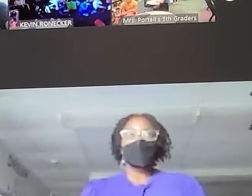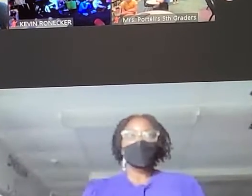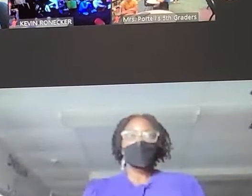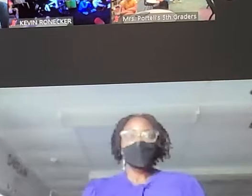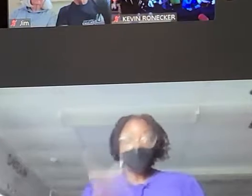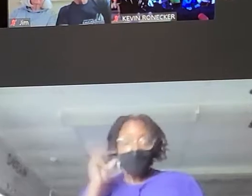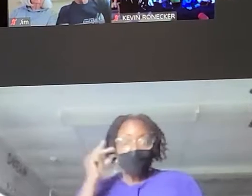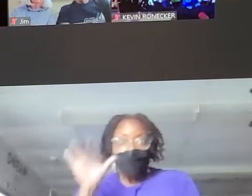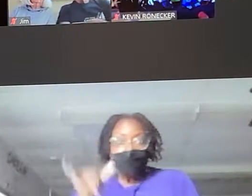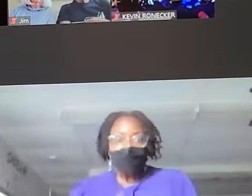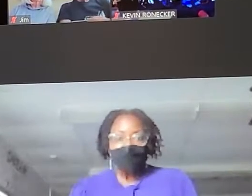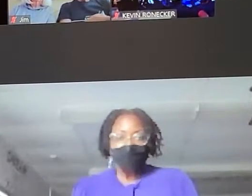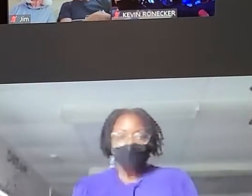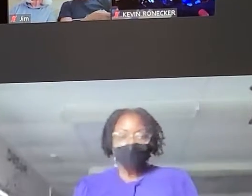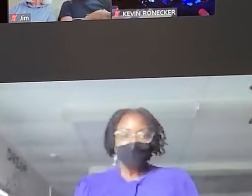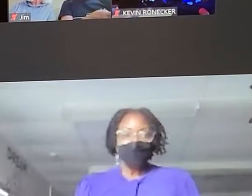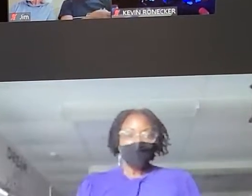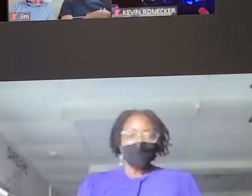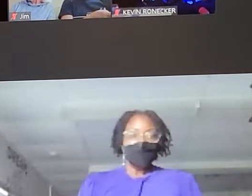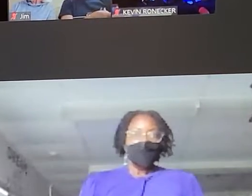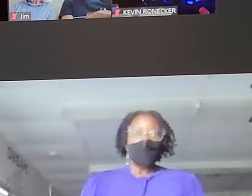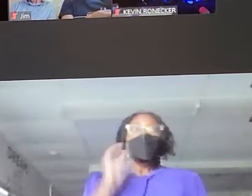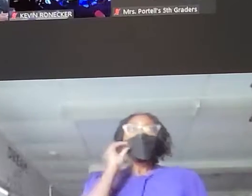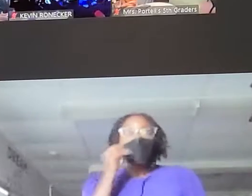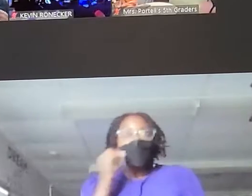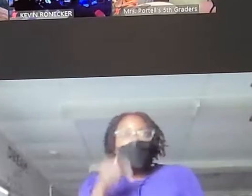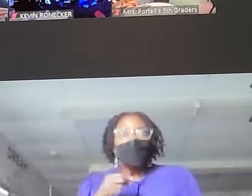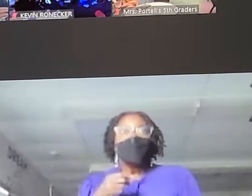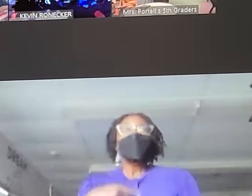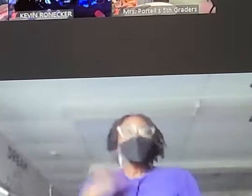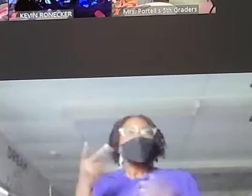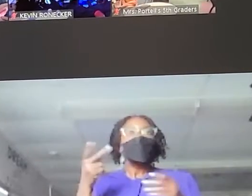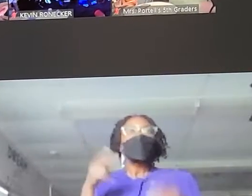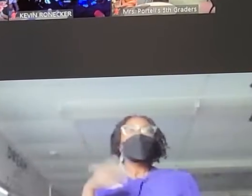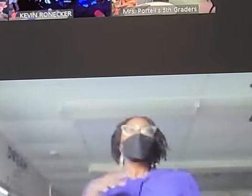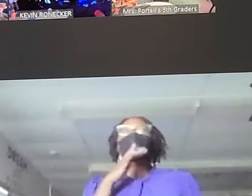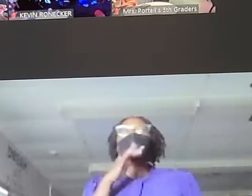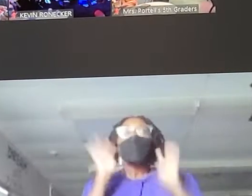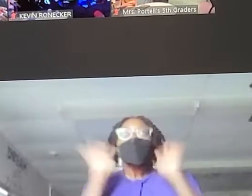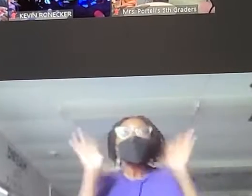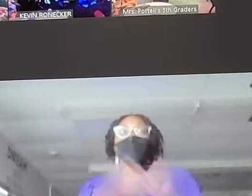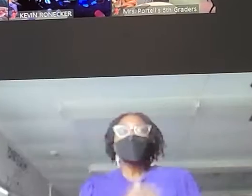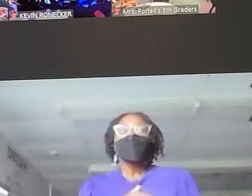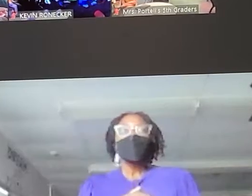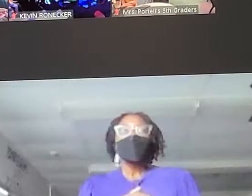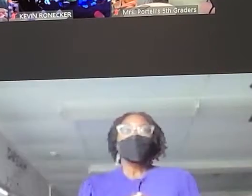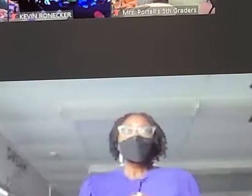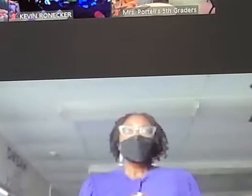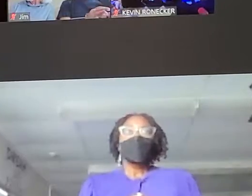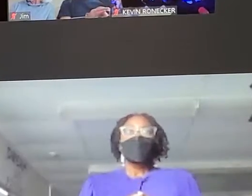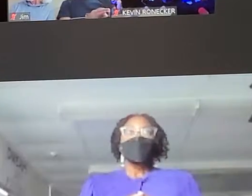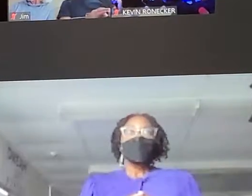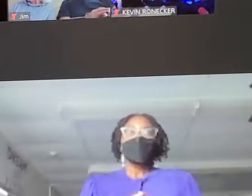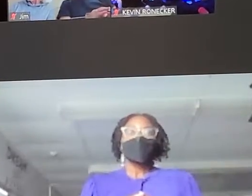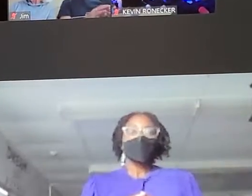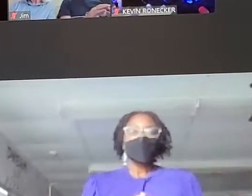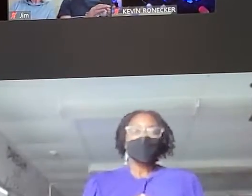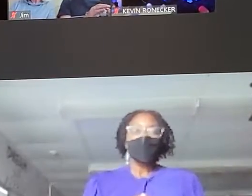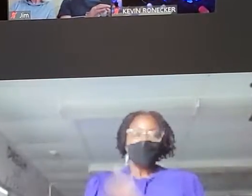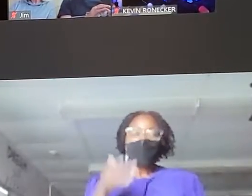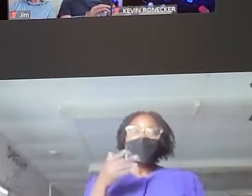Did you hear that? Olivia, you're going to have to speak up, sweetie. We can hear. Because it's good.